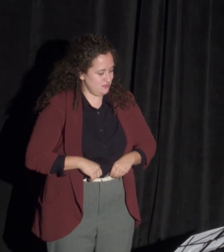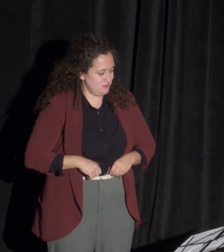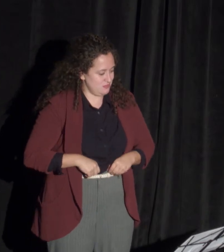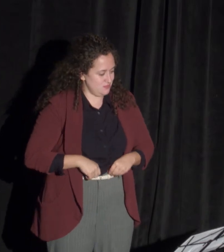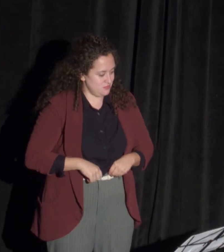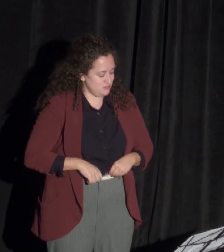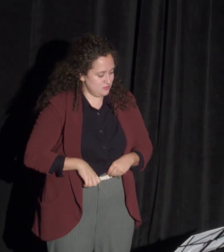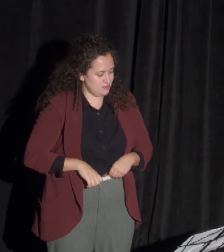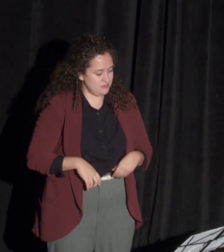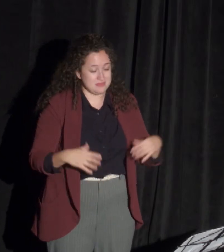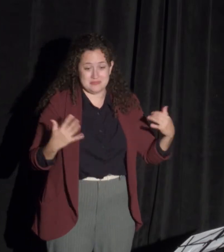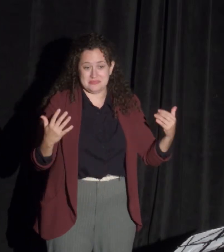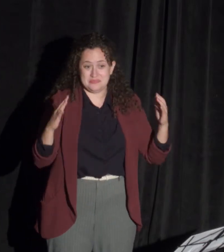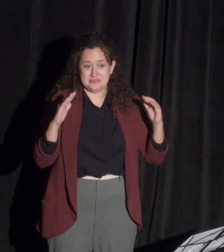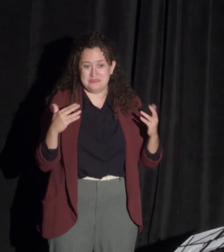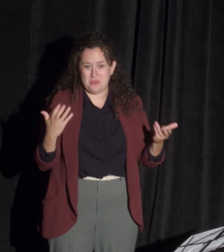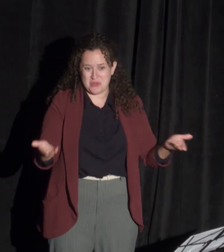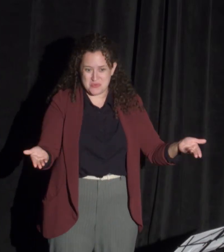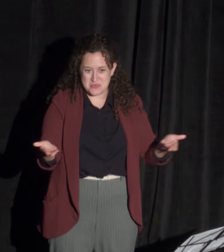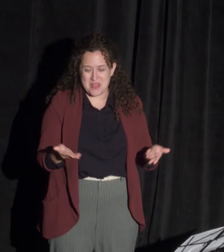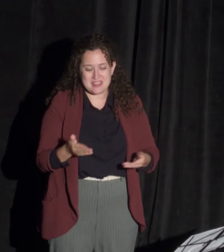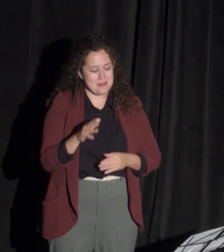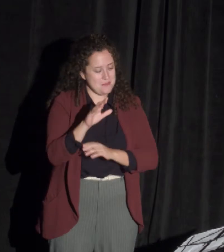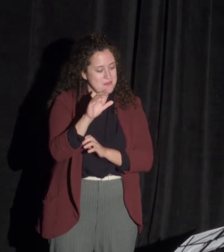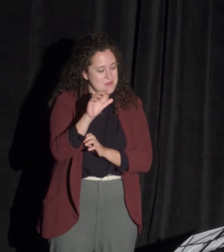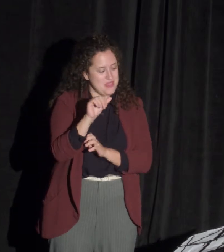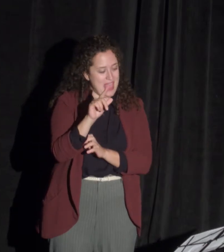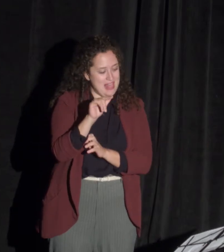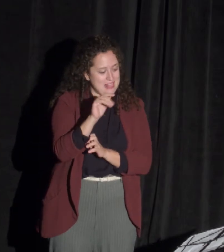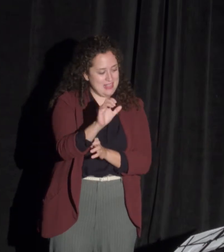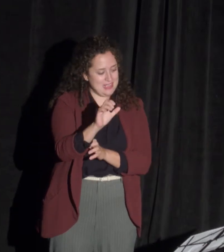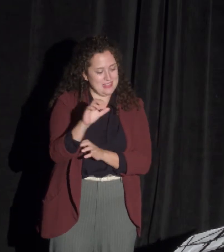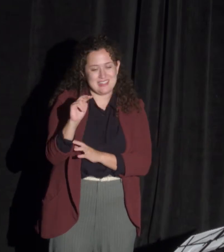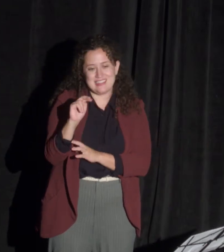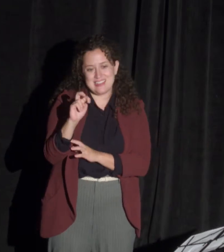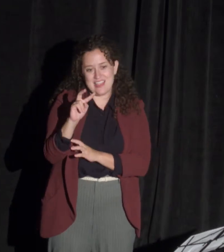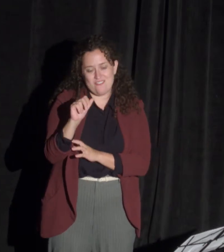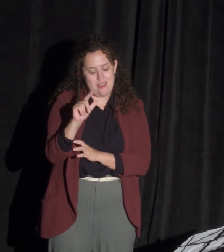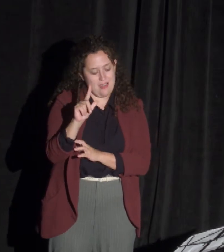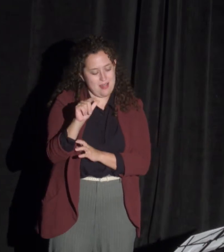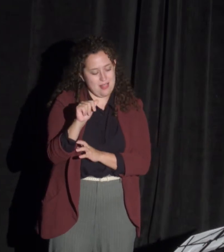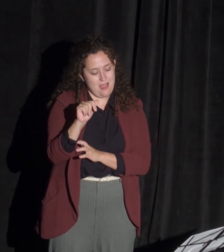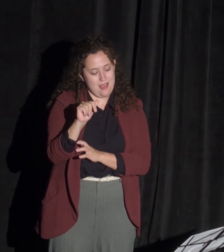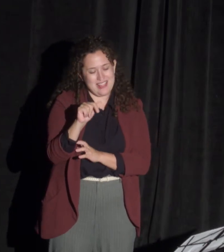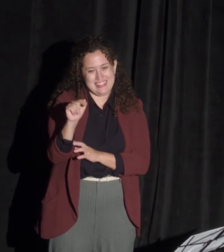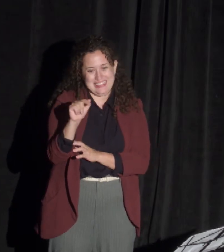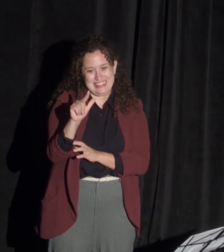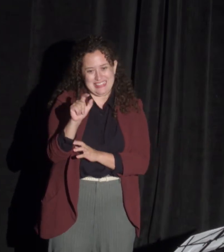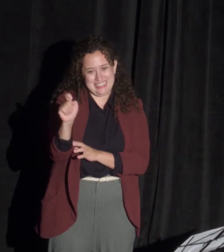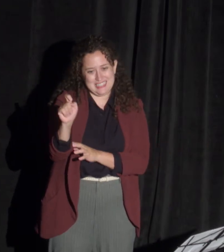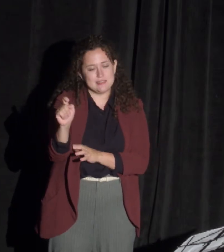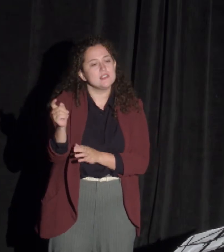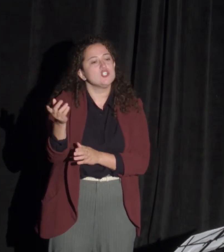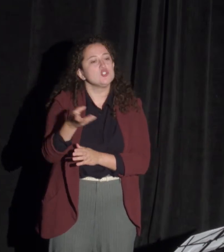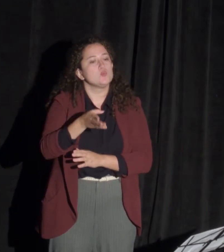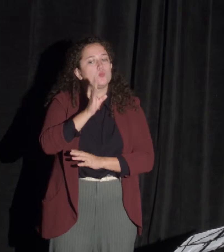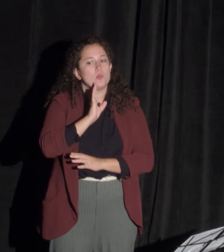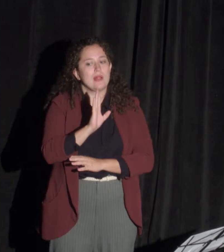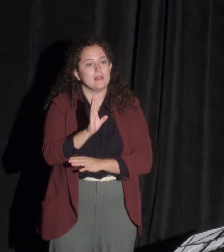And now we'd like to welcome Alec Neville-Ali to the stage to present Best Related Work. Alec writes science